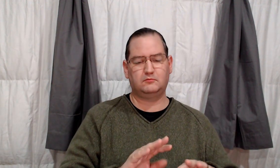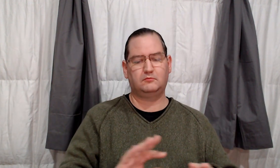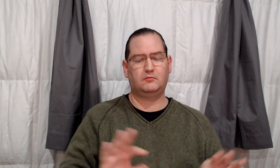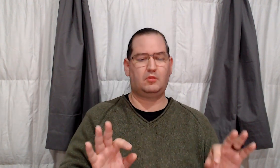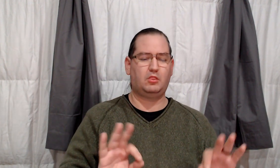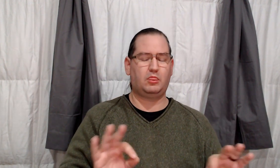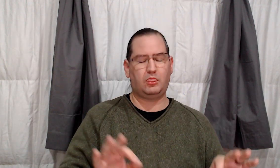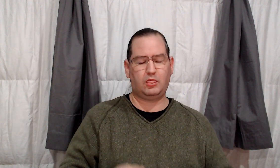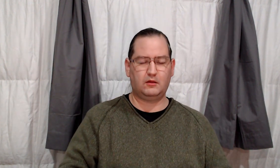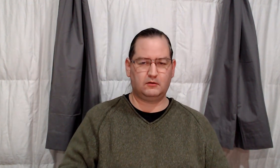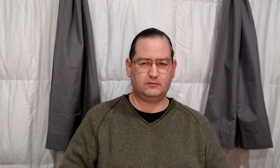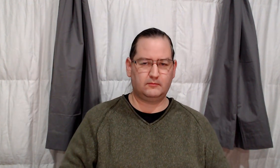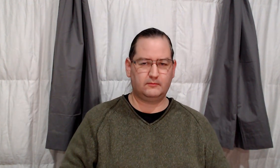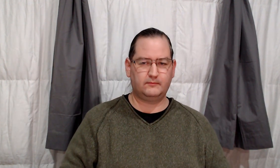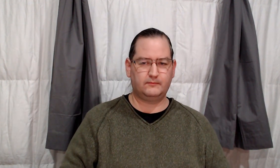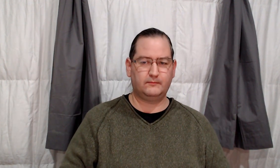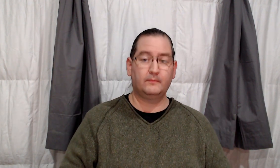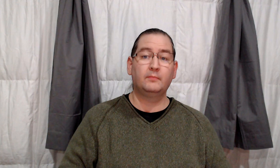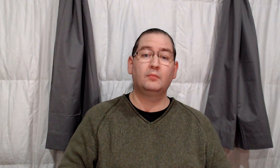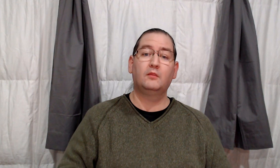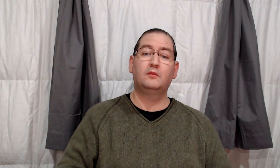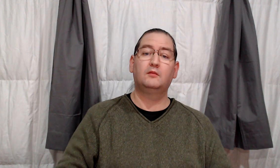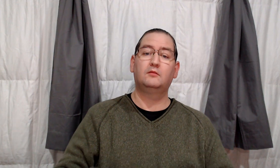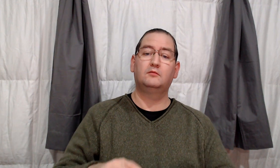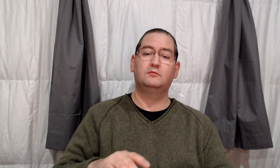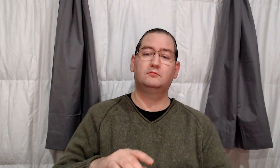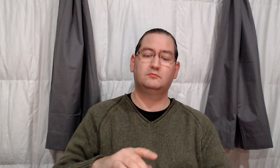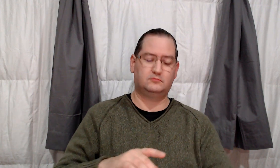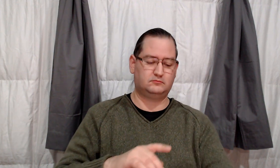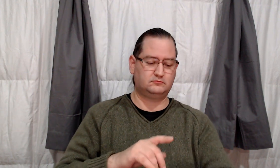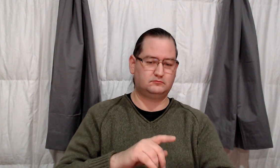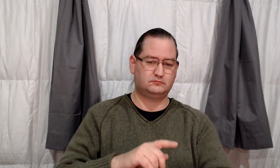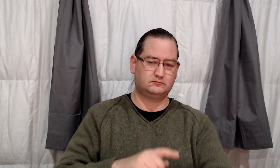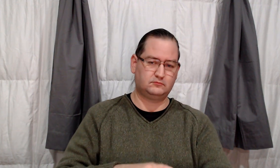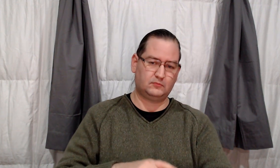But it takes time to experience that letting go.